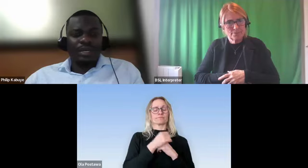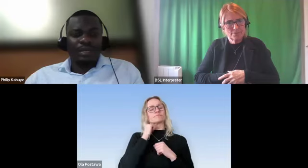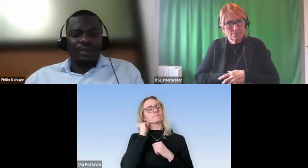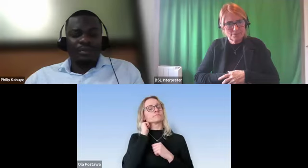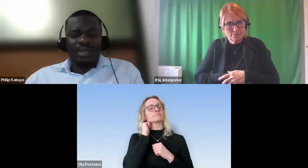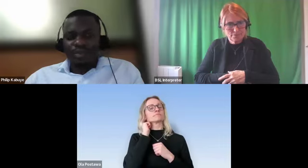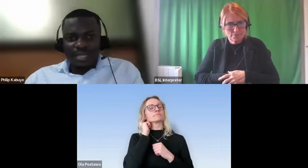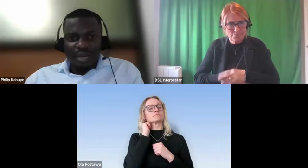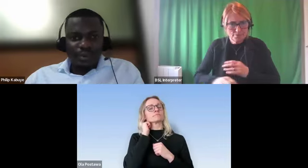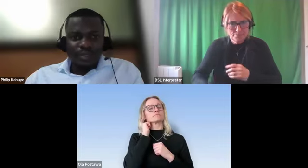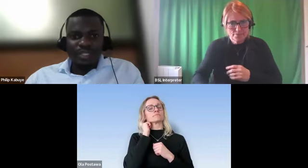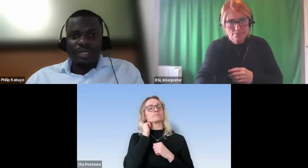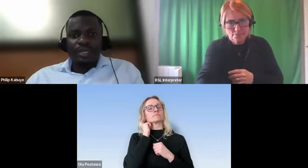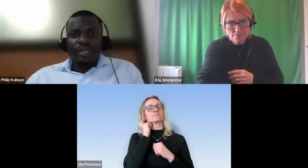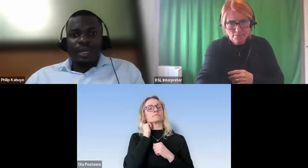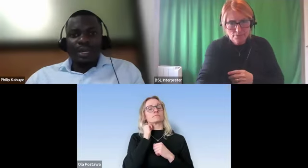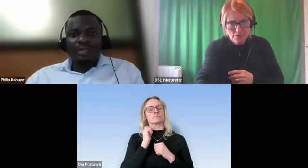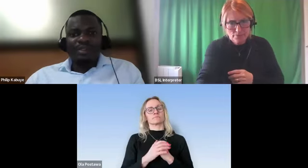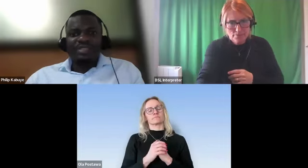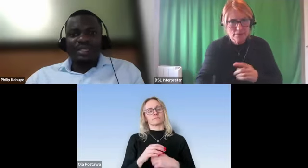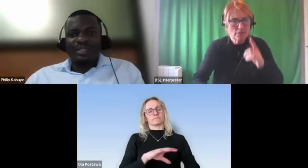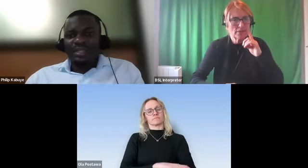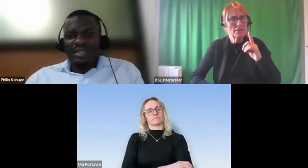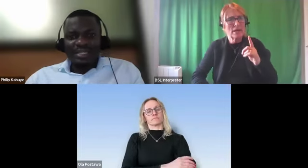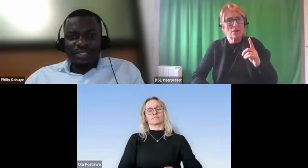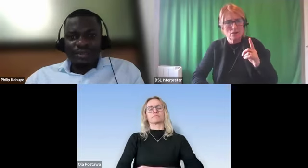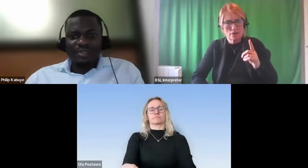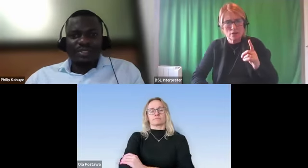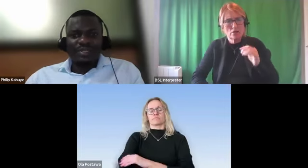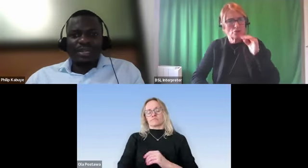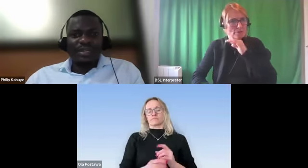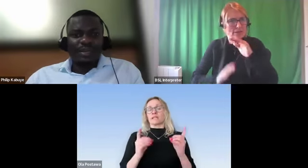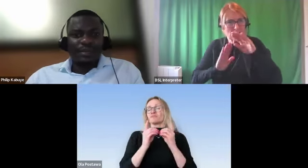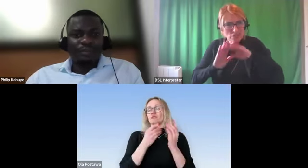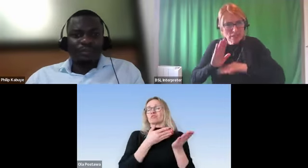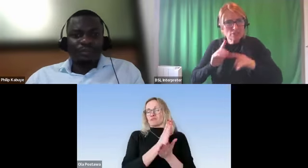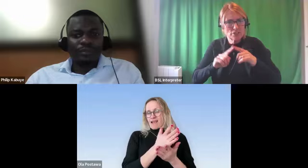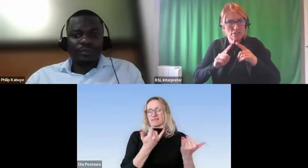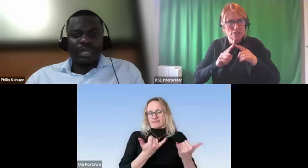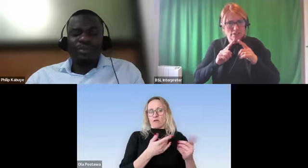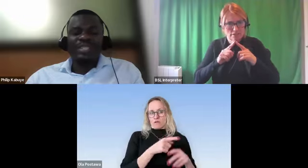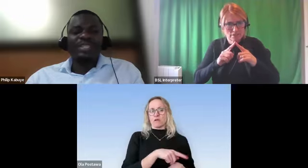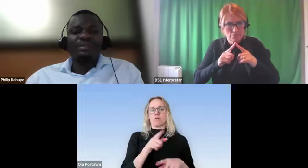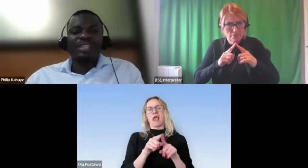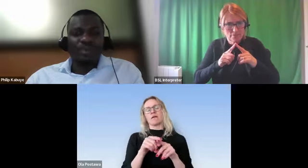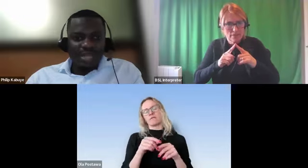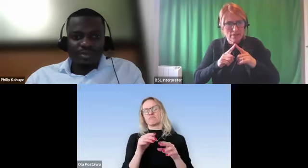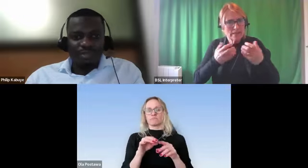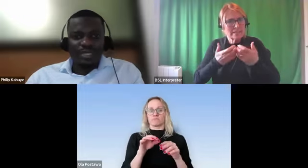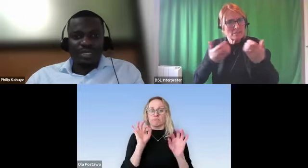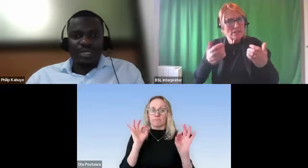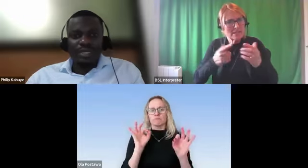Europe-led rights-based approach in drafting legislations and embracing them